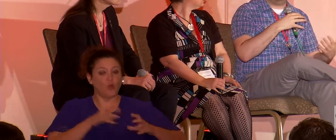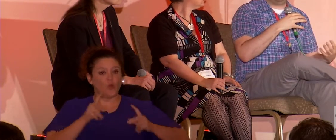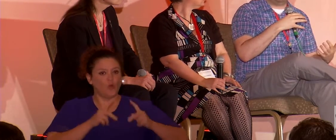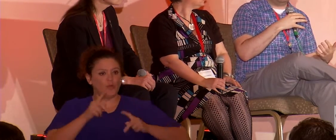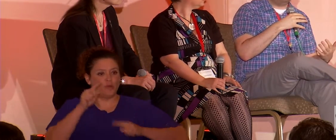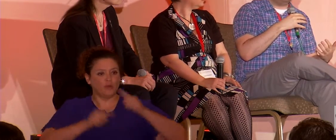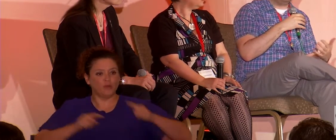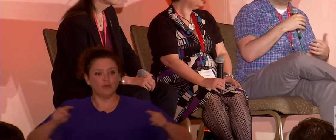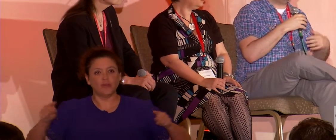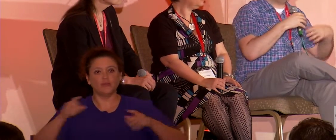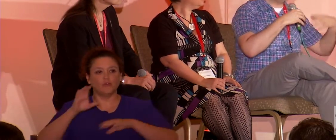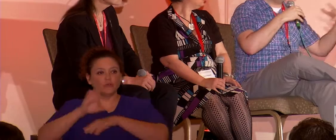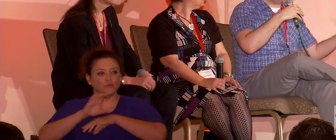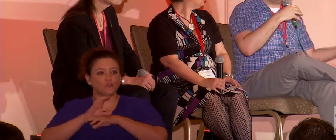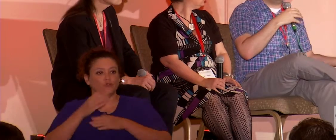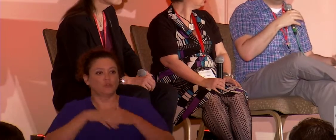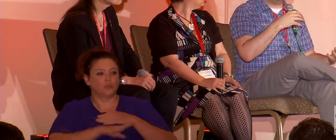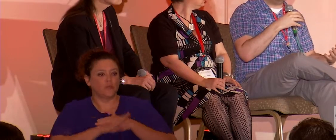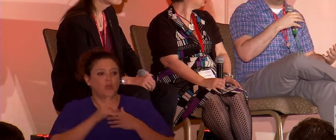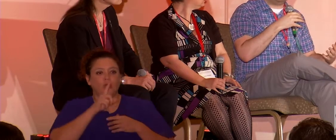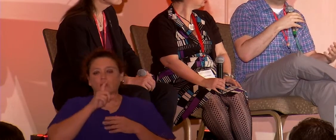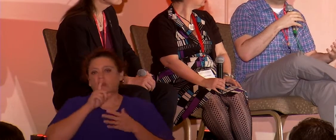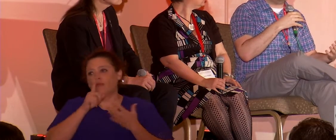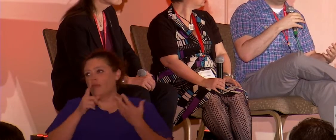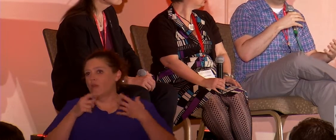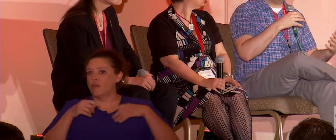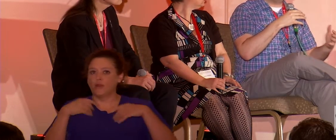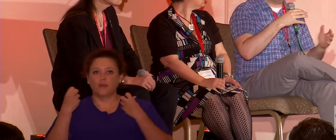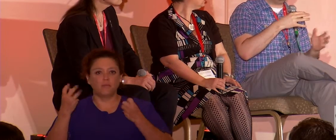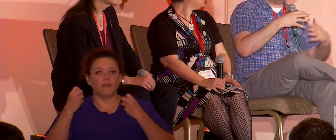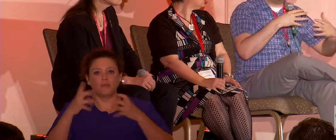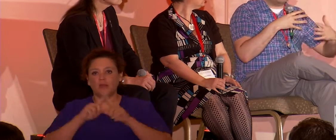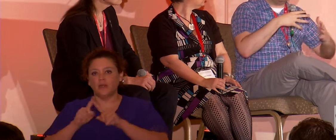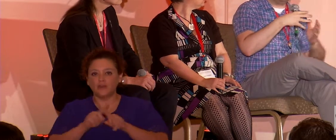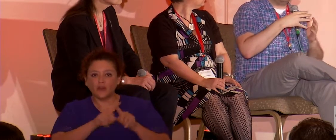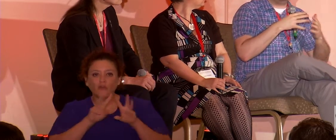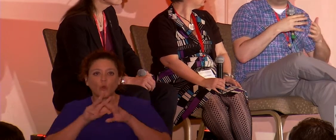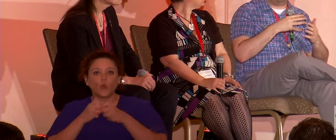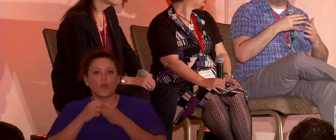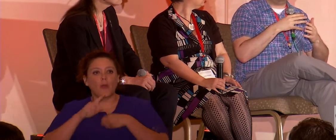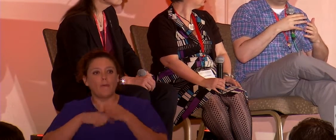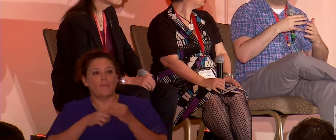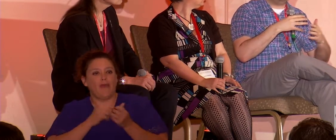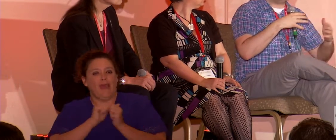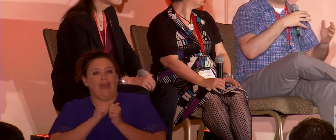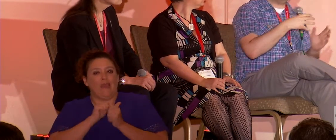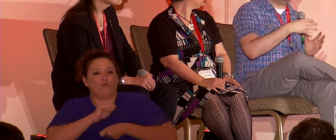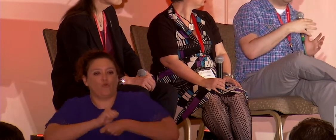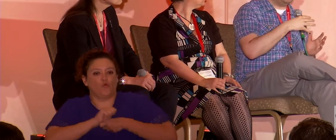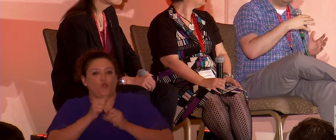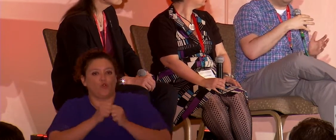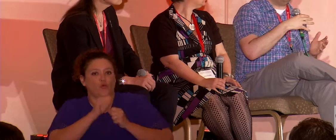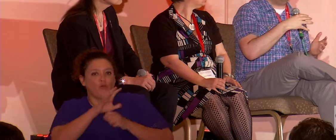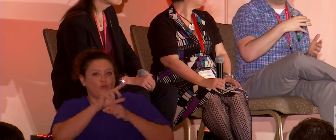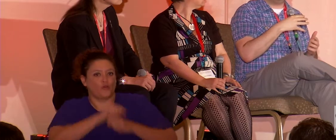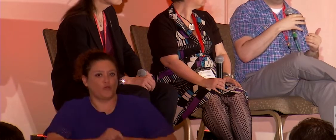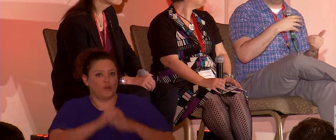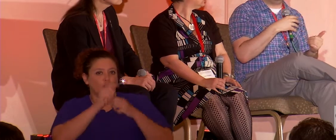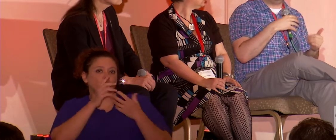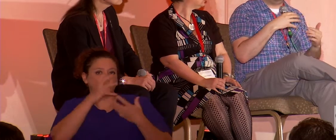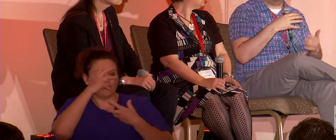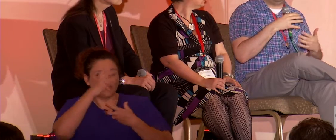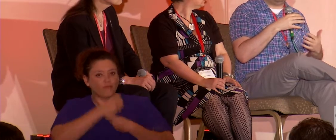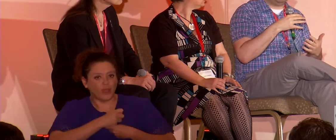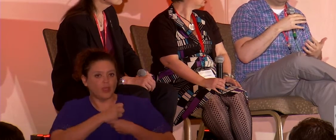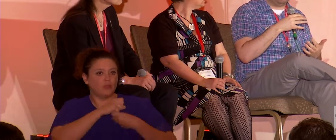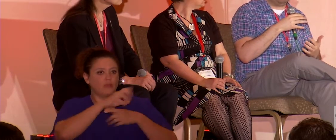kinds of different denominations come in, and there are millions of different workshops about working within particular faith traditions and recruiting allies who are people of